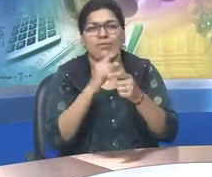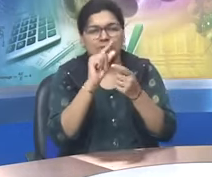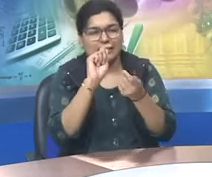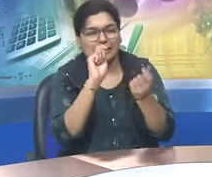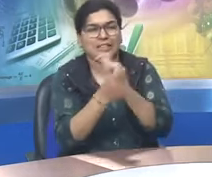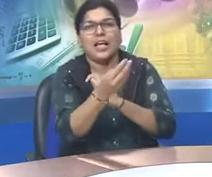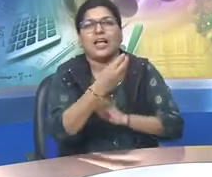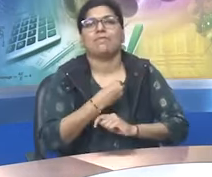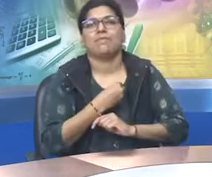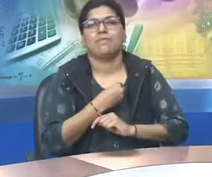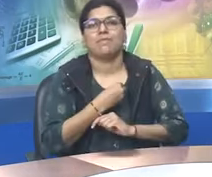change.